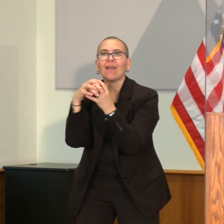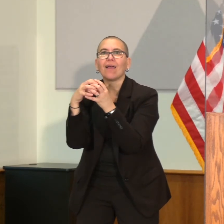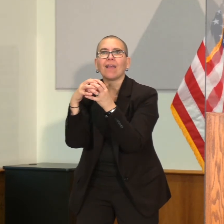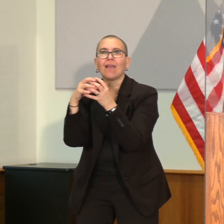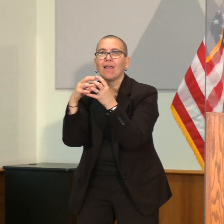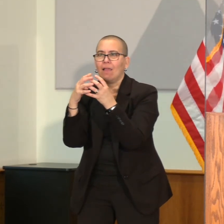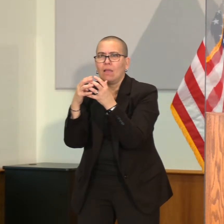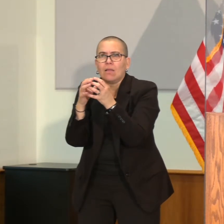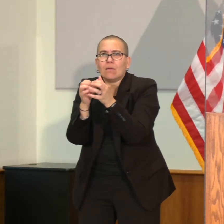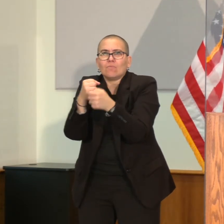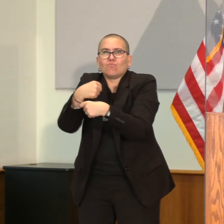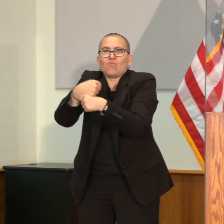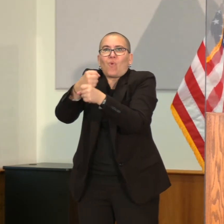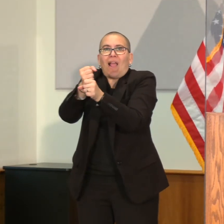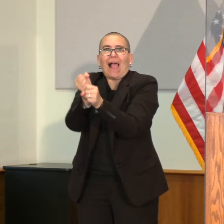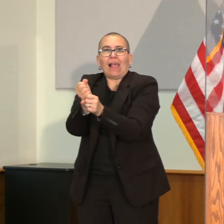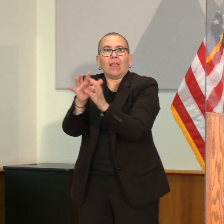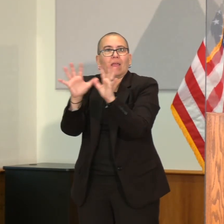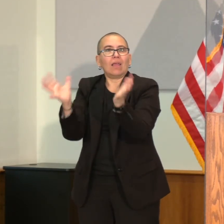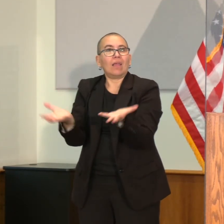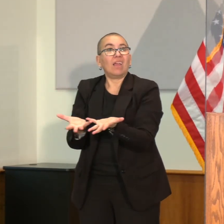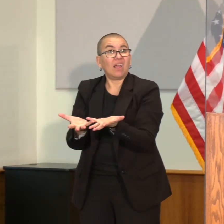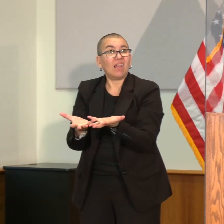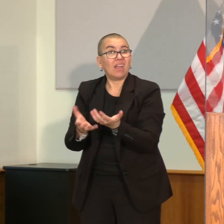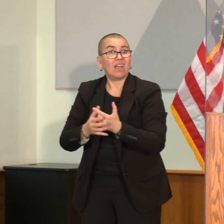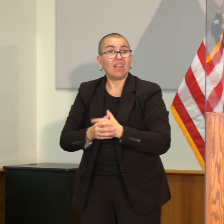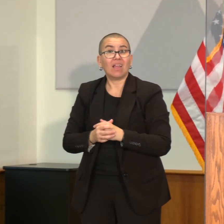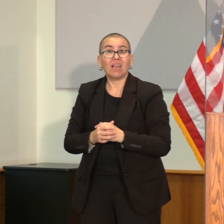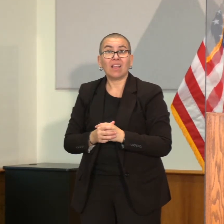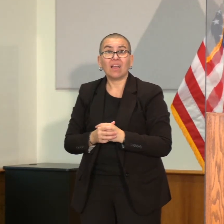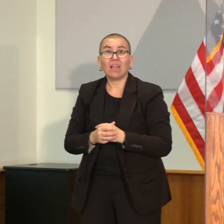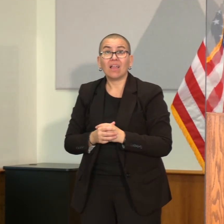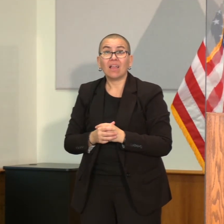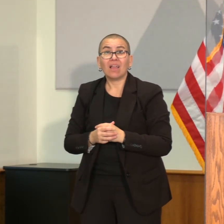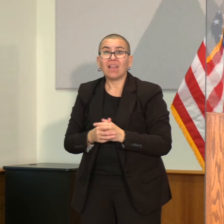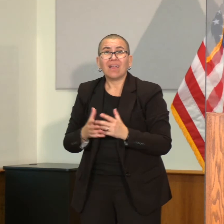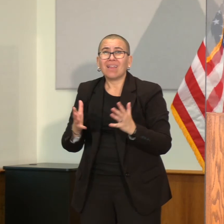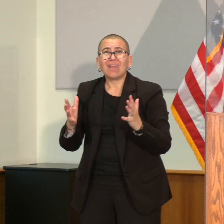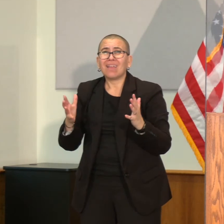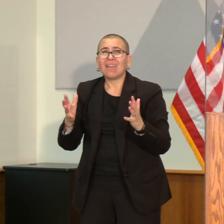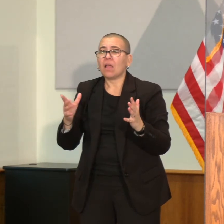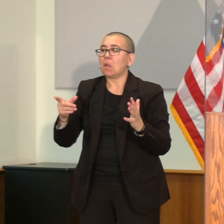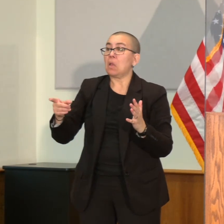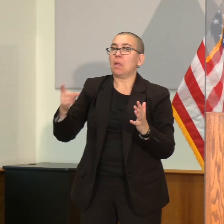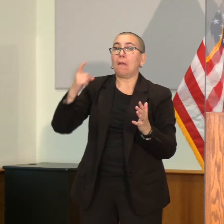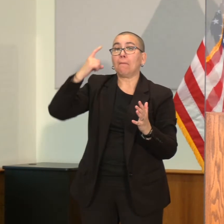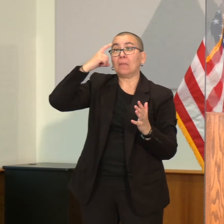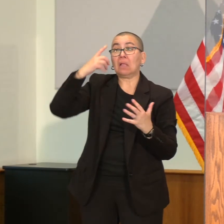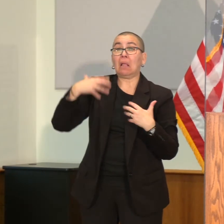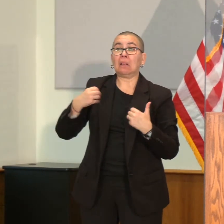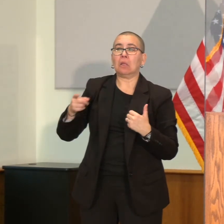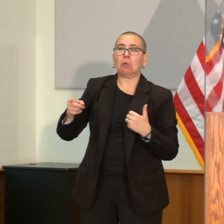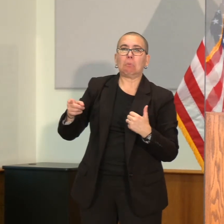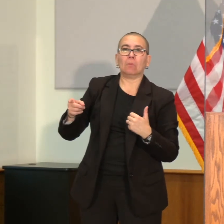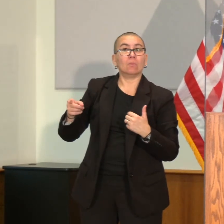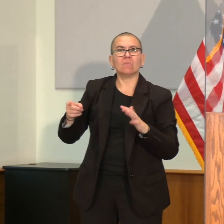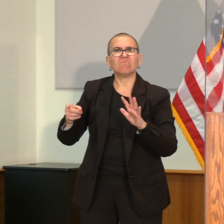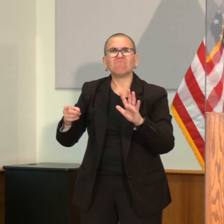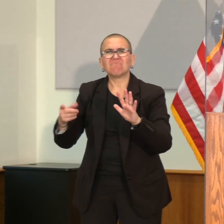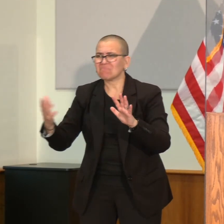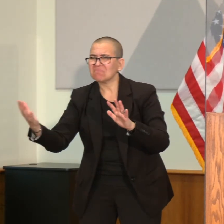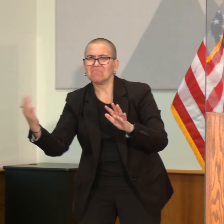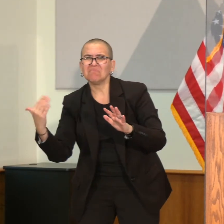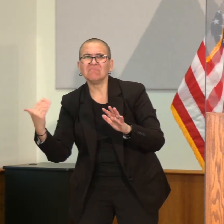that, very much centered on mental illnesses and very much a race equity